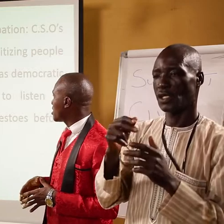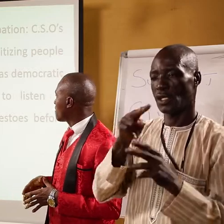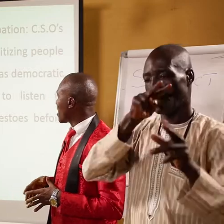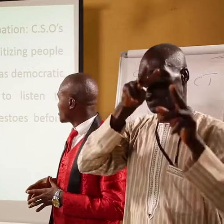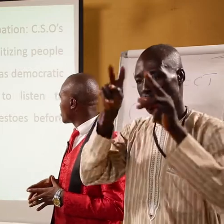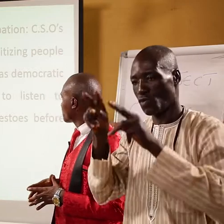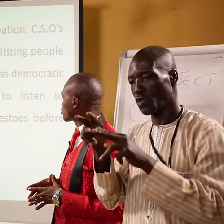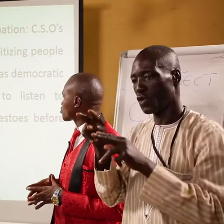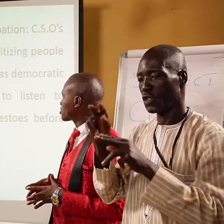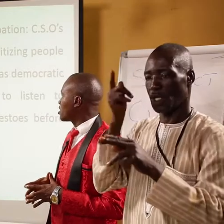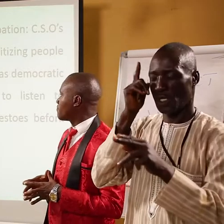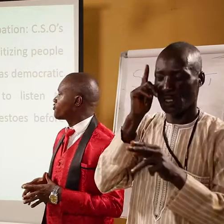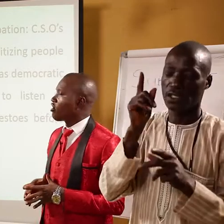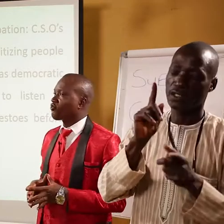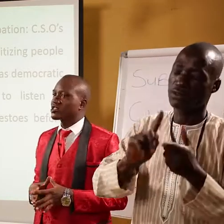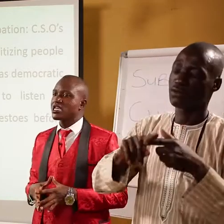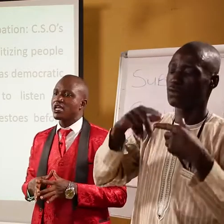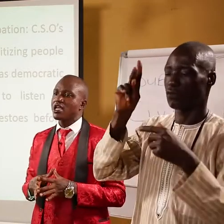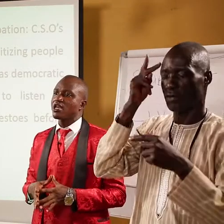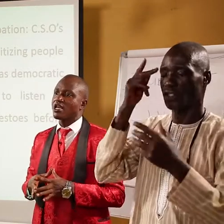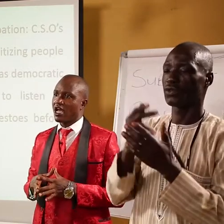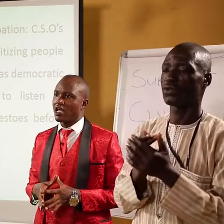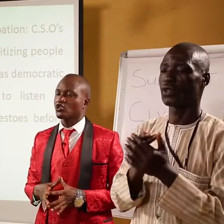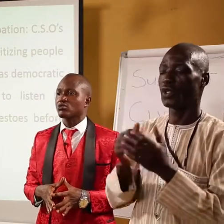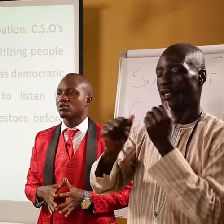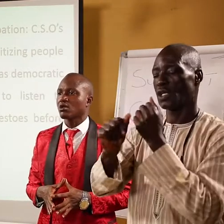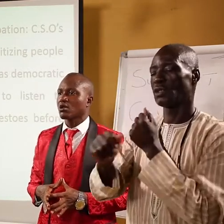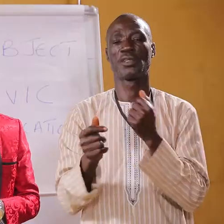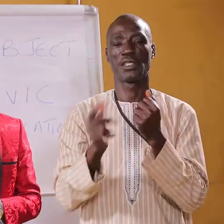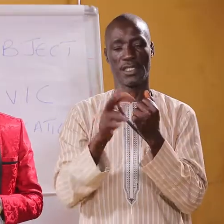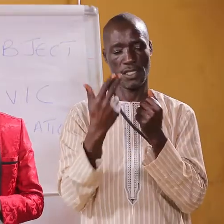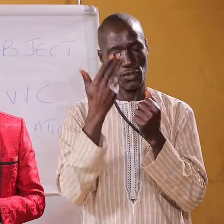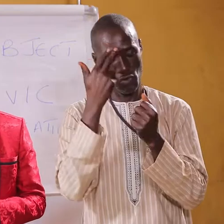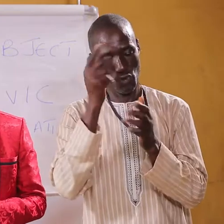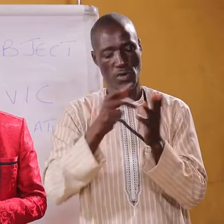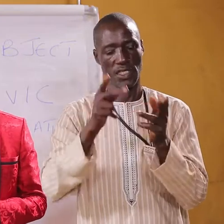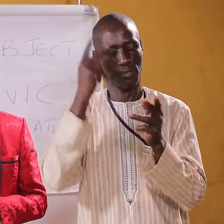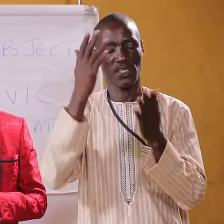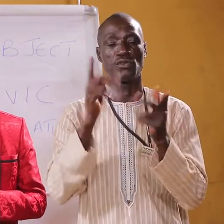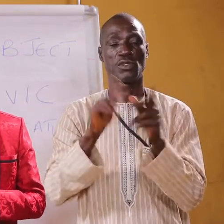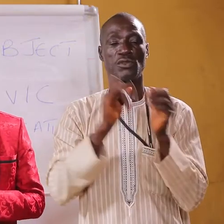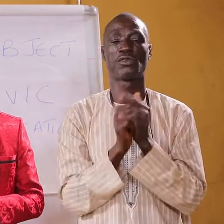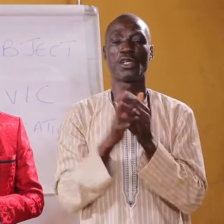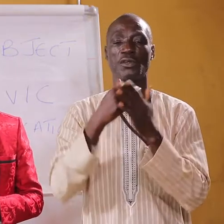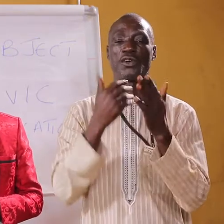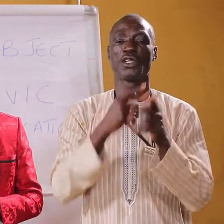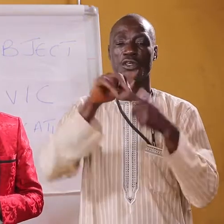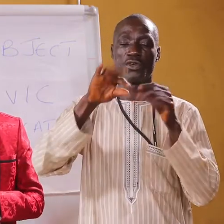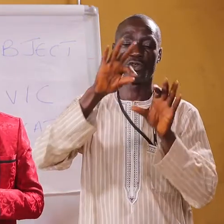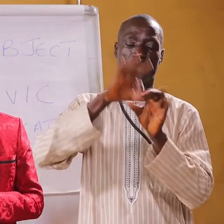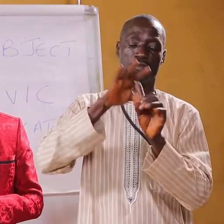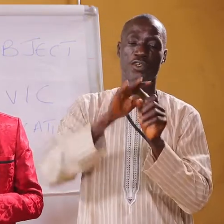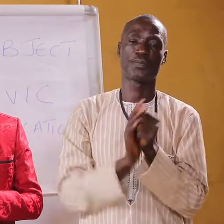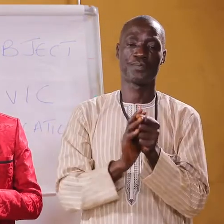campaigns, party manifestos before voting in elections. We all know that CSOs